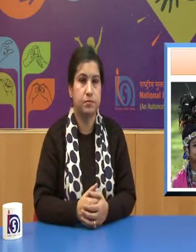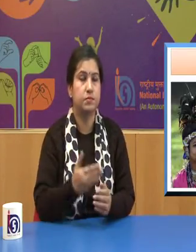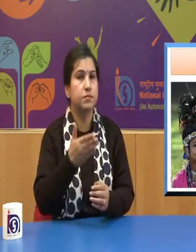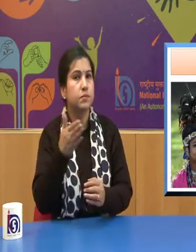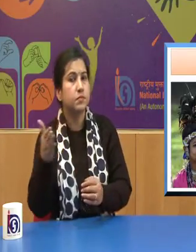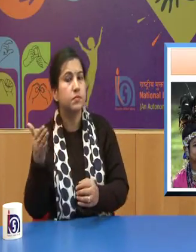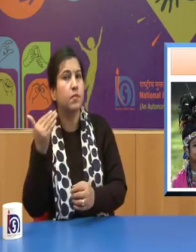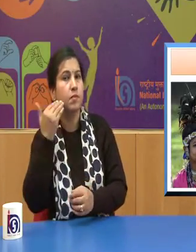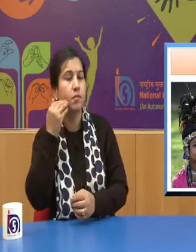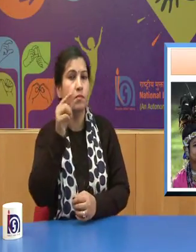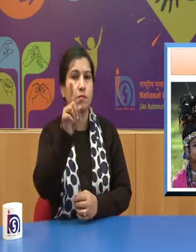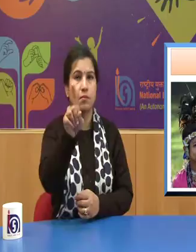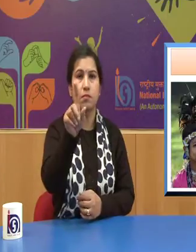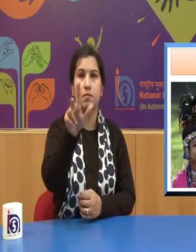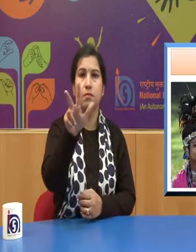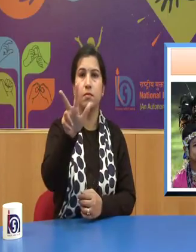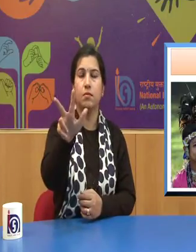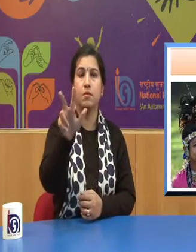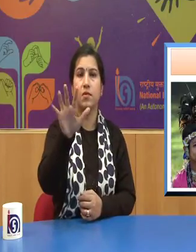till the year 1857.